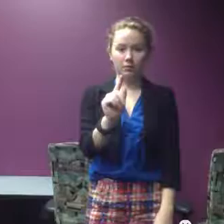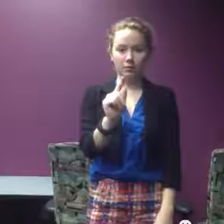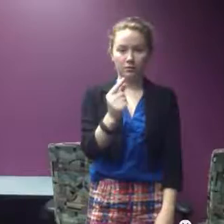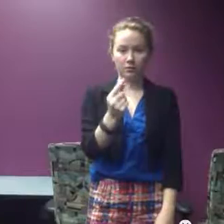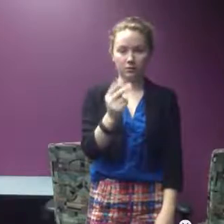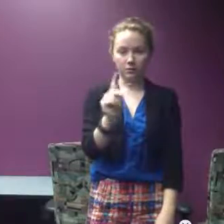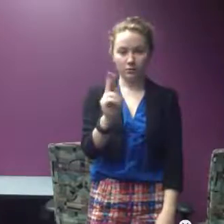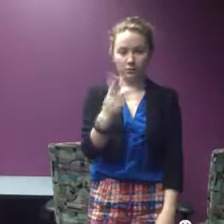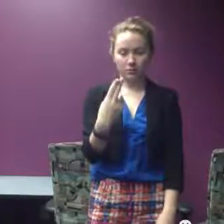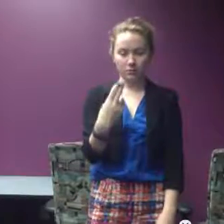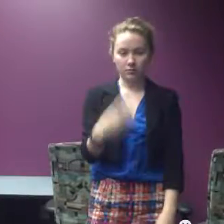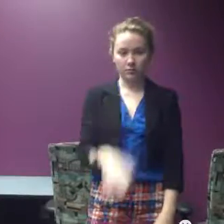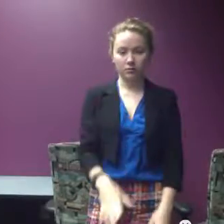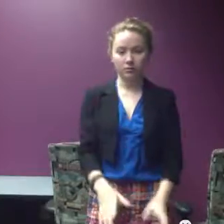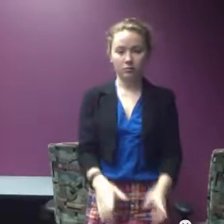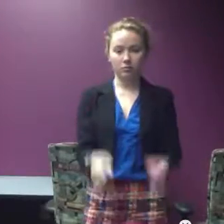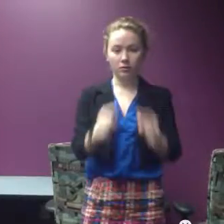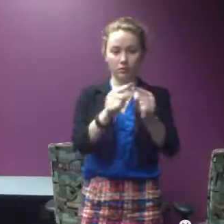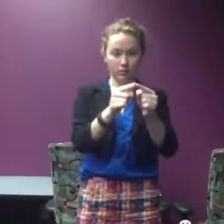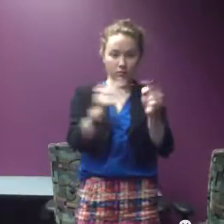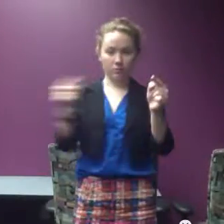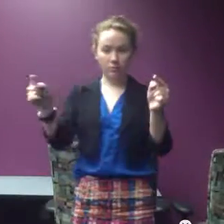the length sides